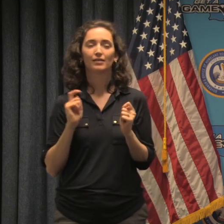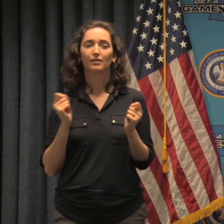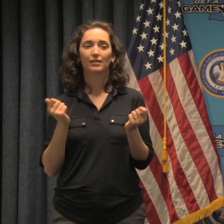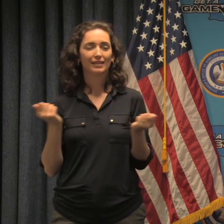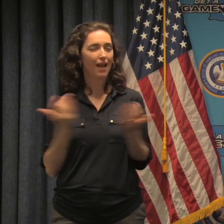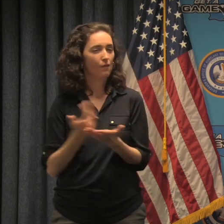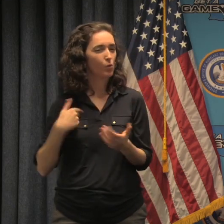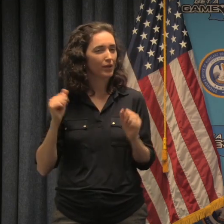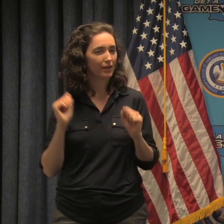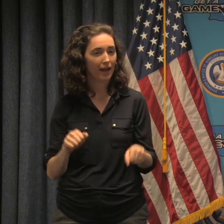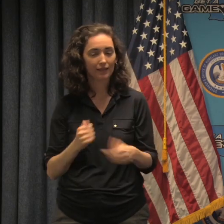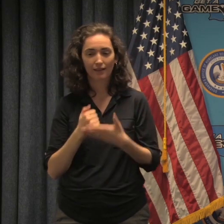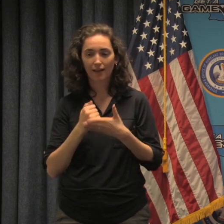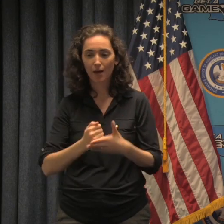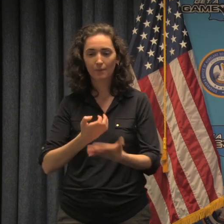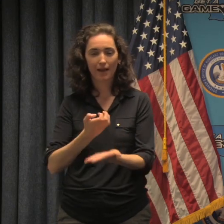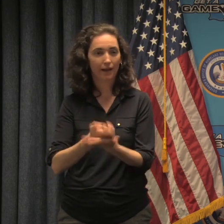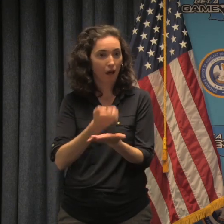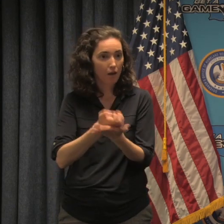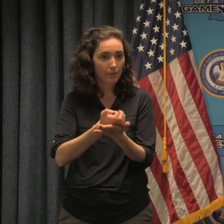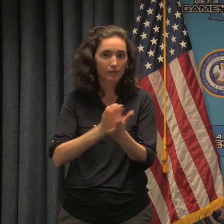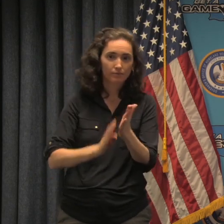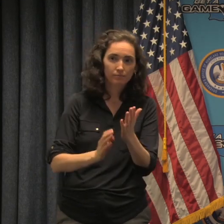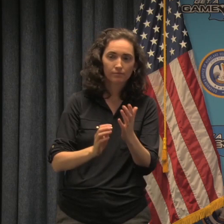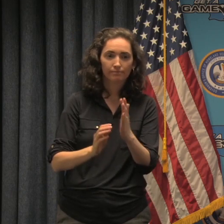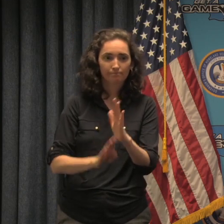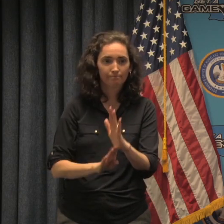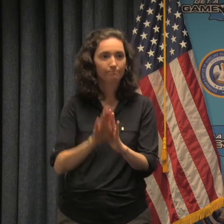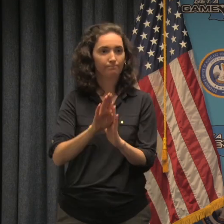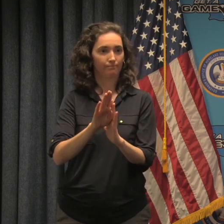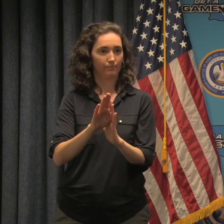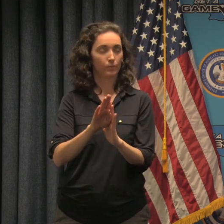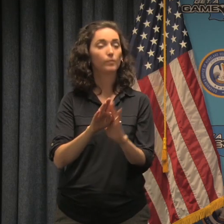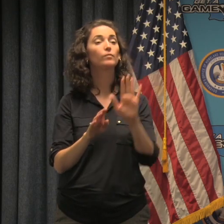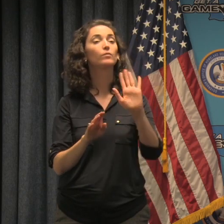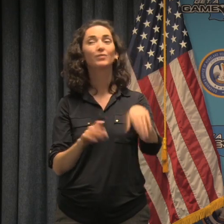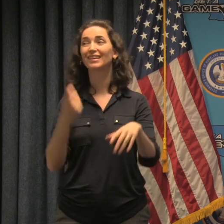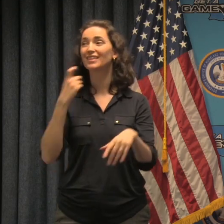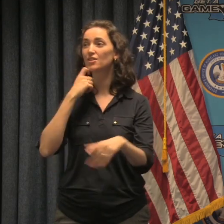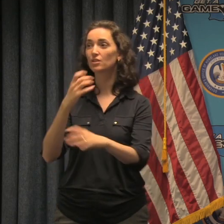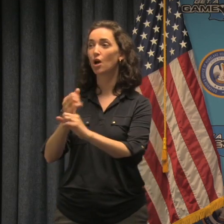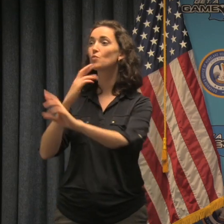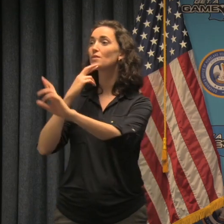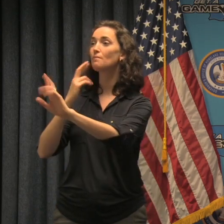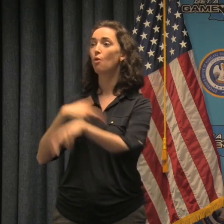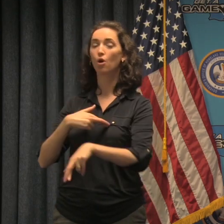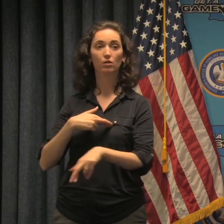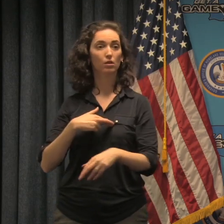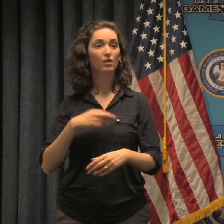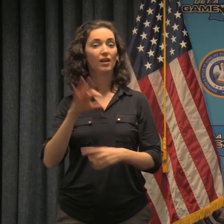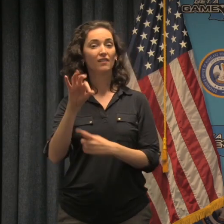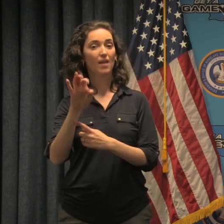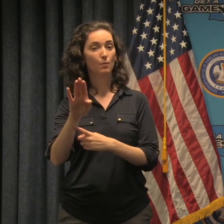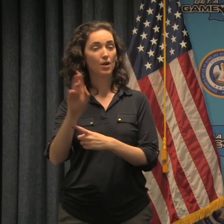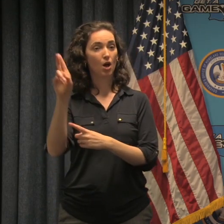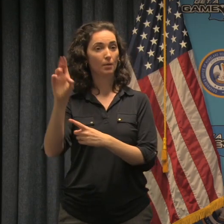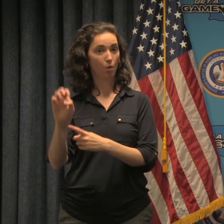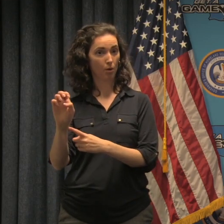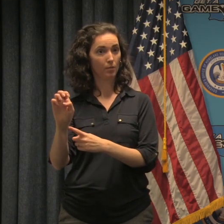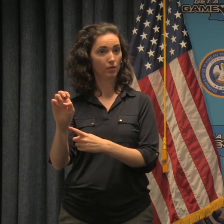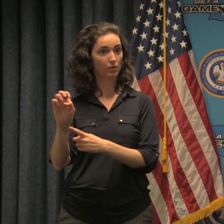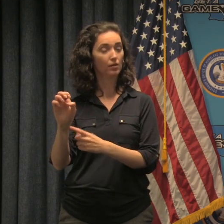back up. Look, I just got a report about what our true February unemployment numbers were, and they dropped